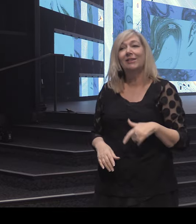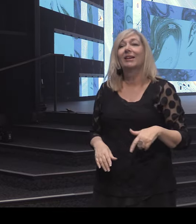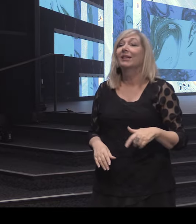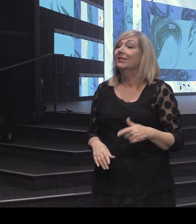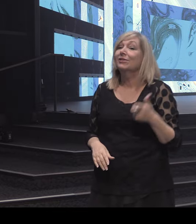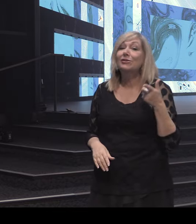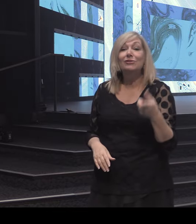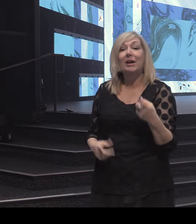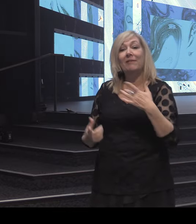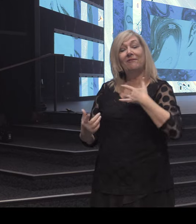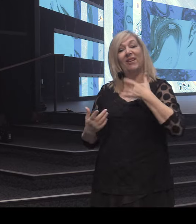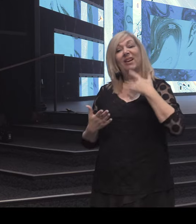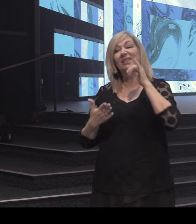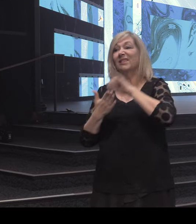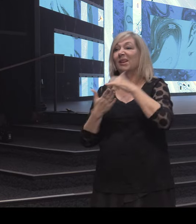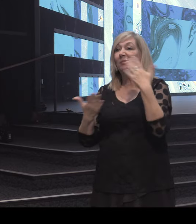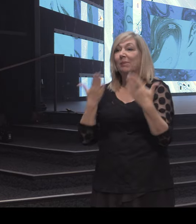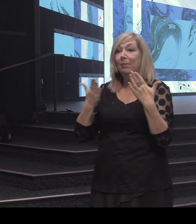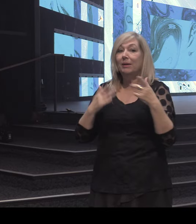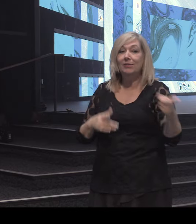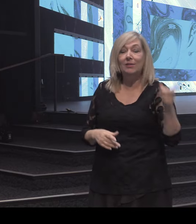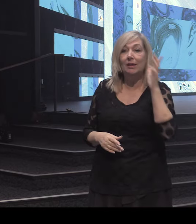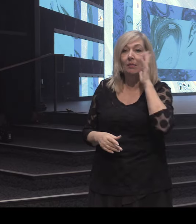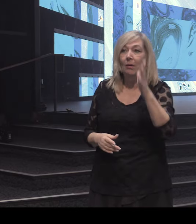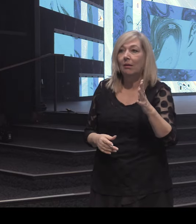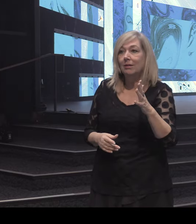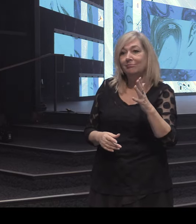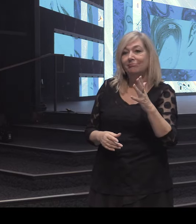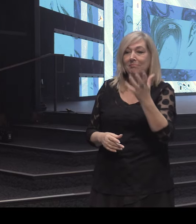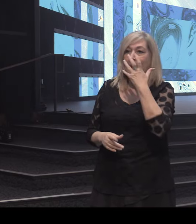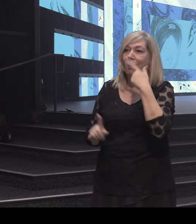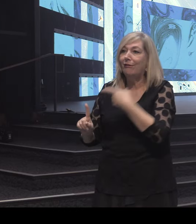Muslim, she expected to get in some trouble. But